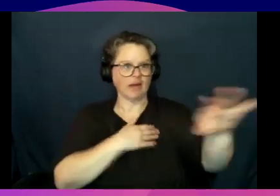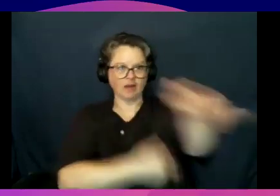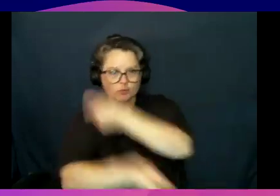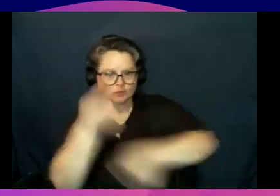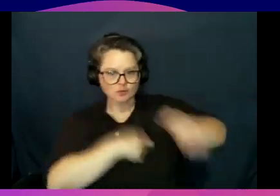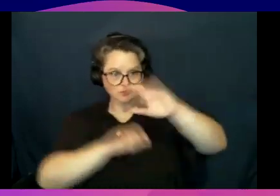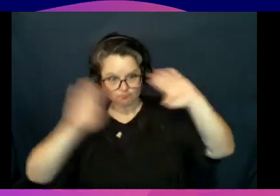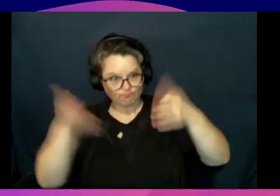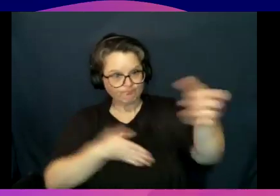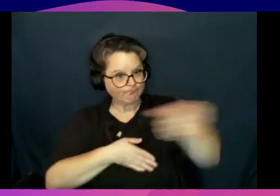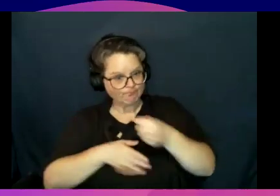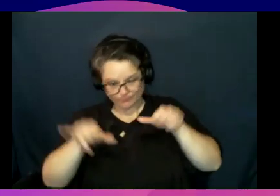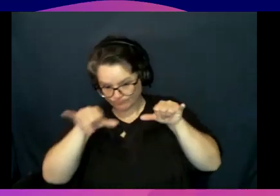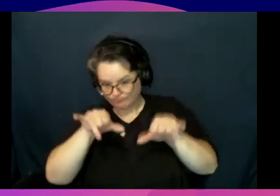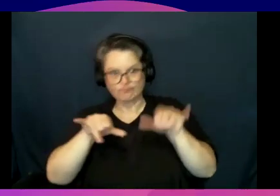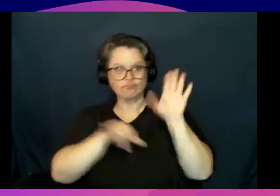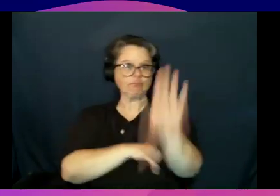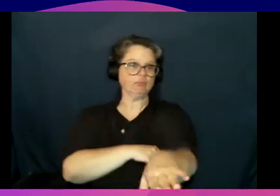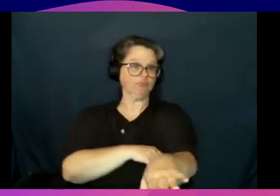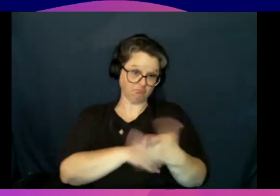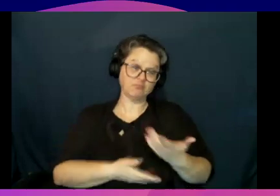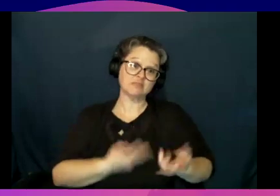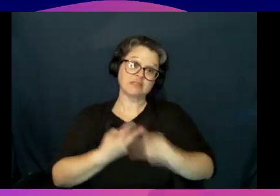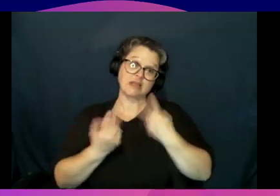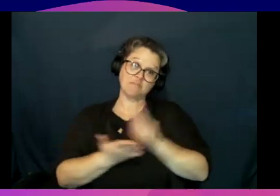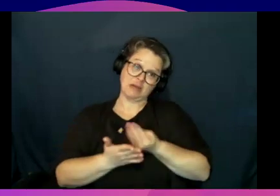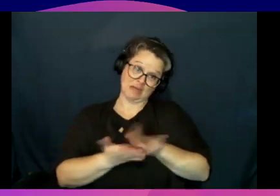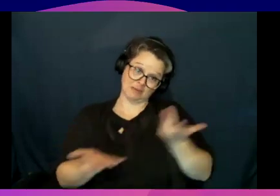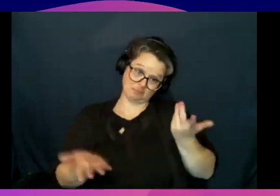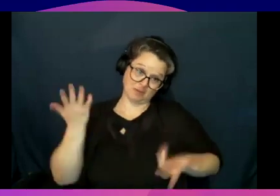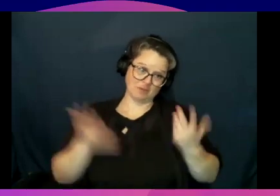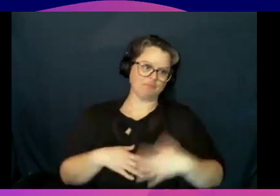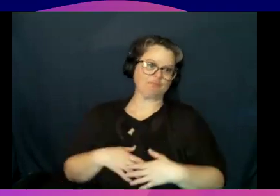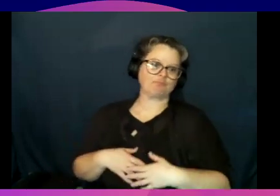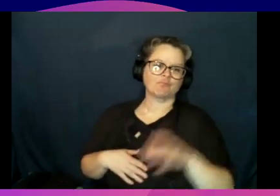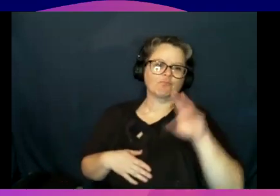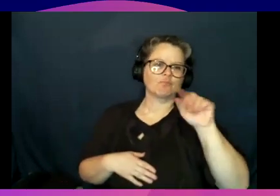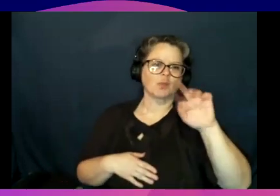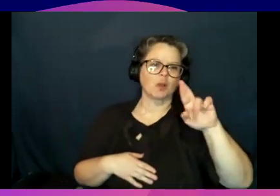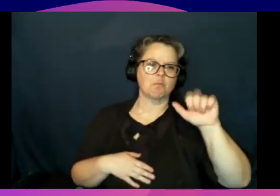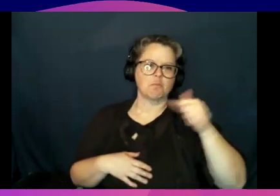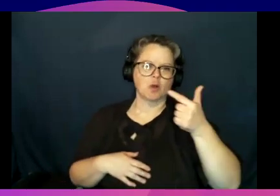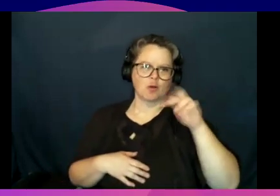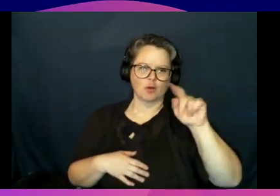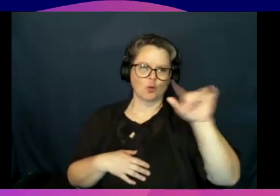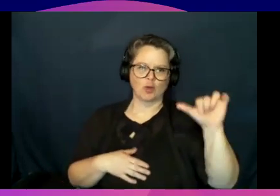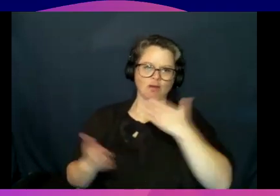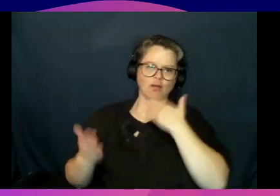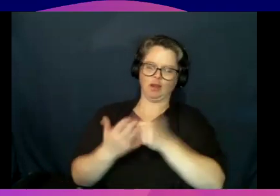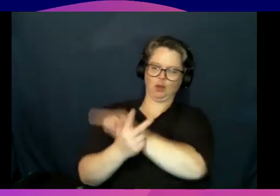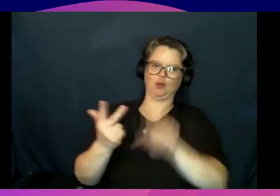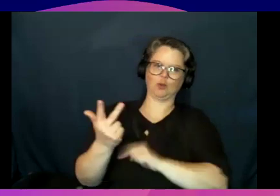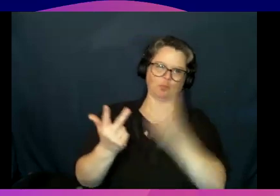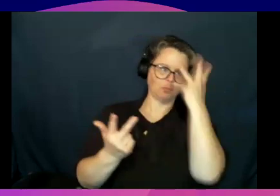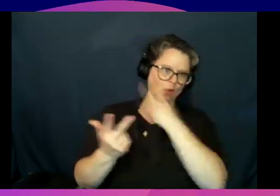Thank you. So that is all the time we've had. You've left us with so many beautiful offerings and information. Thank you so much